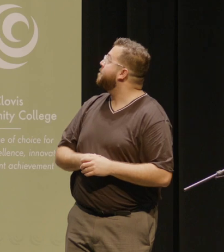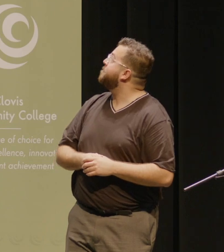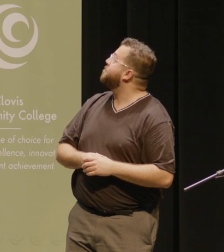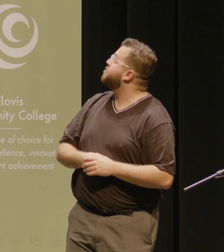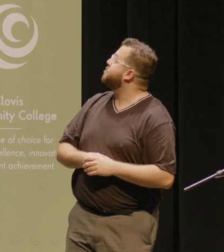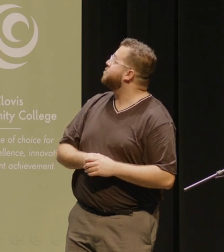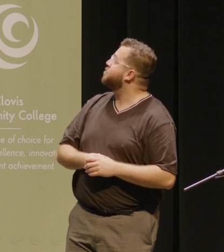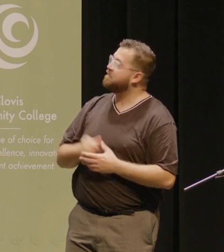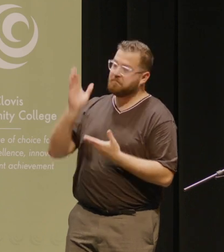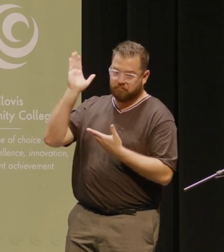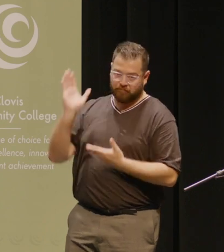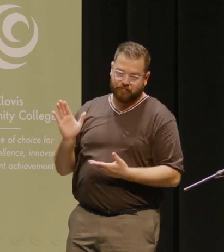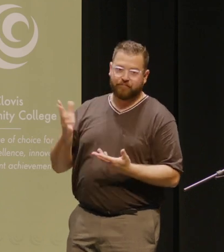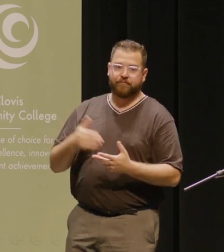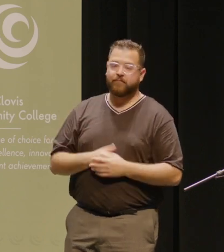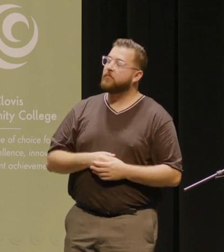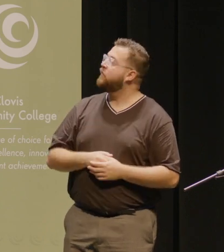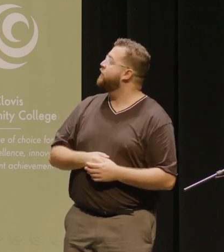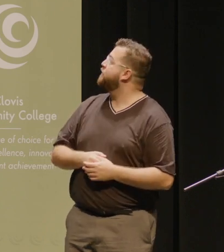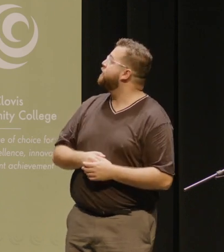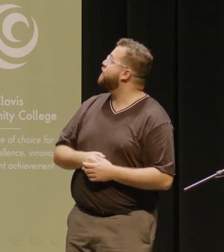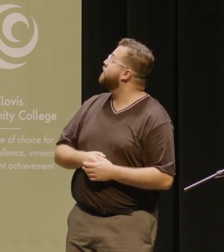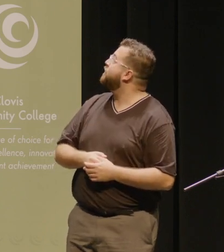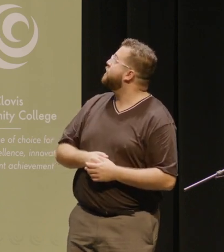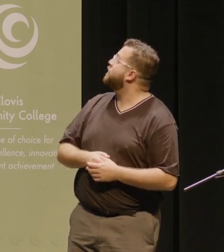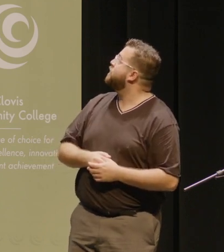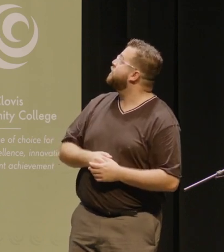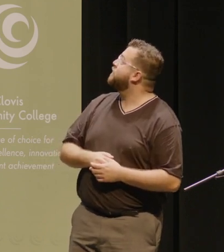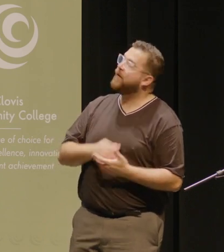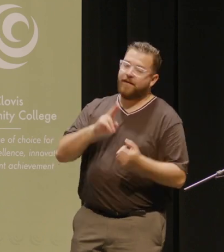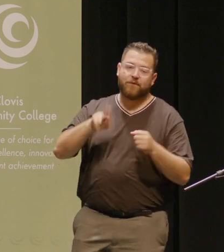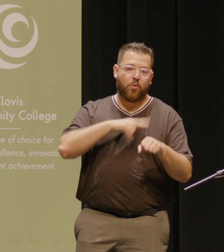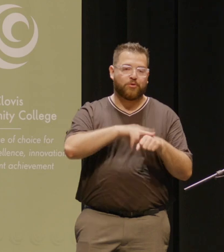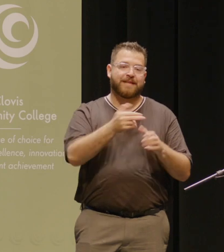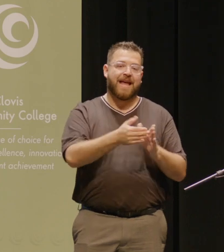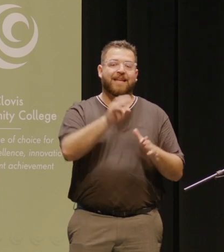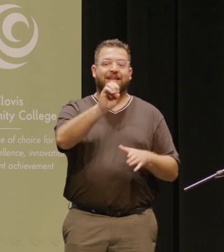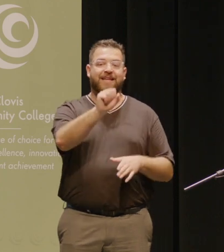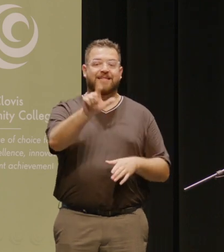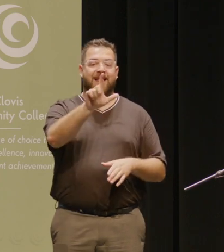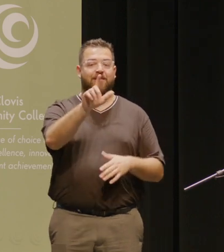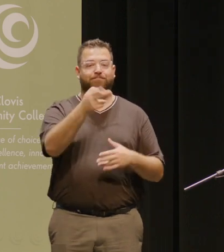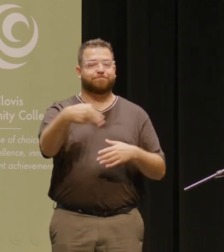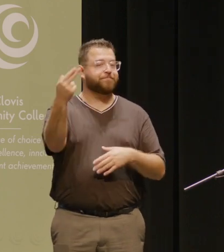So there are the answers. Of course, ESL with the highest number.